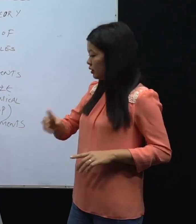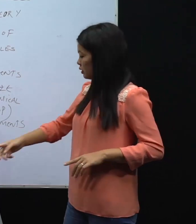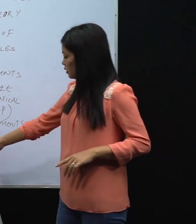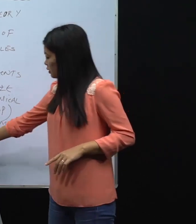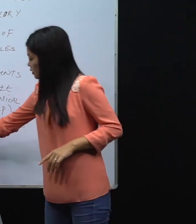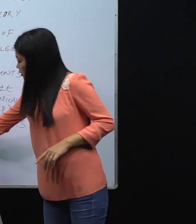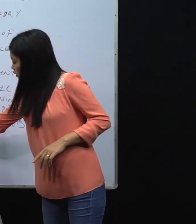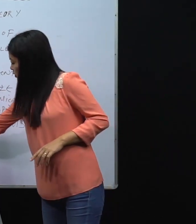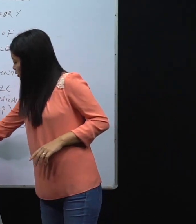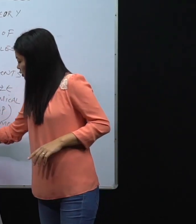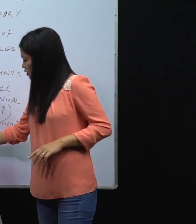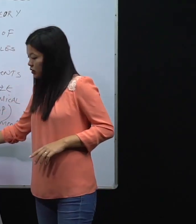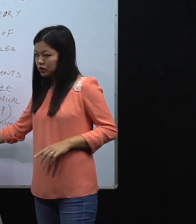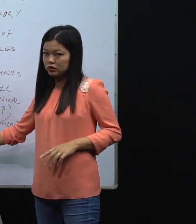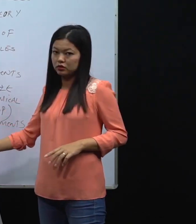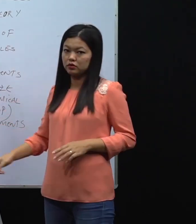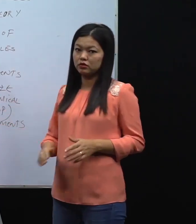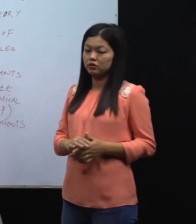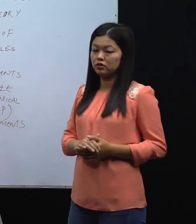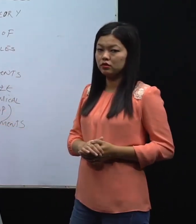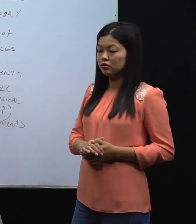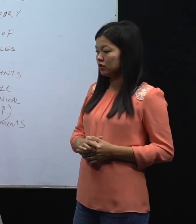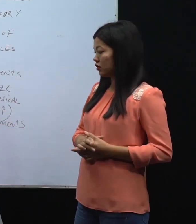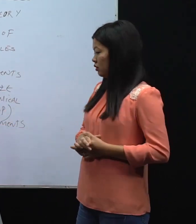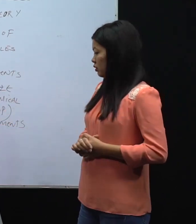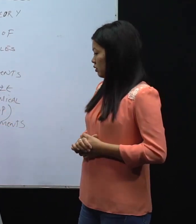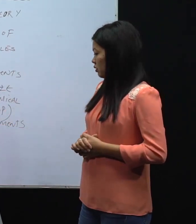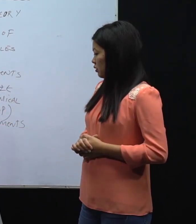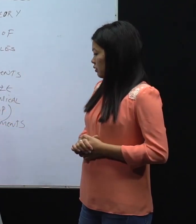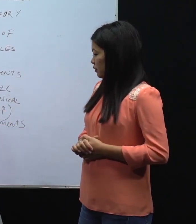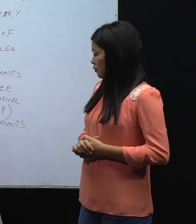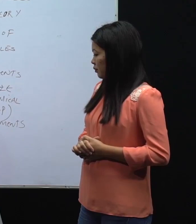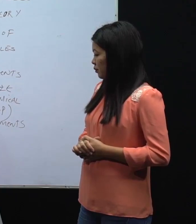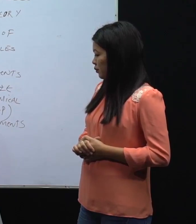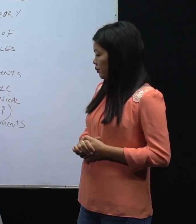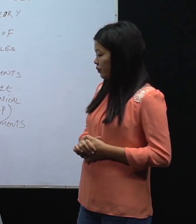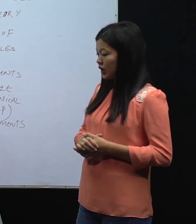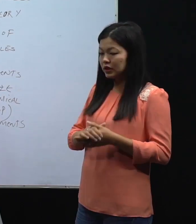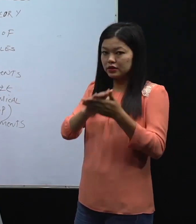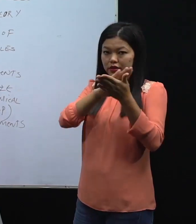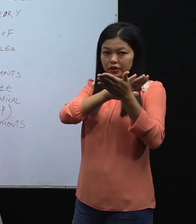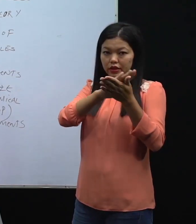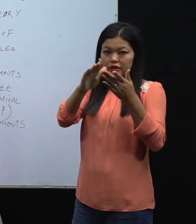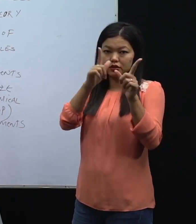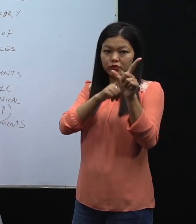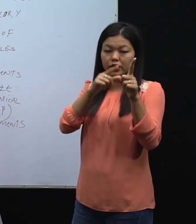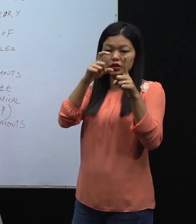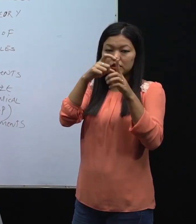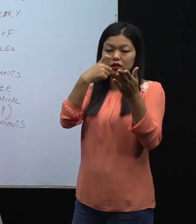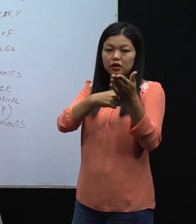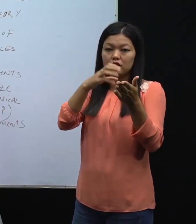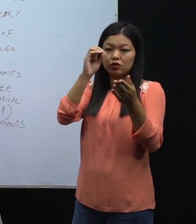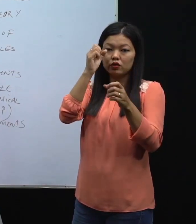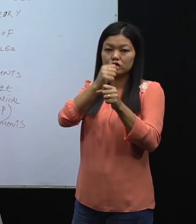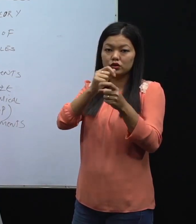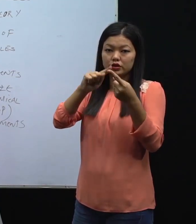three atoms here, right? 2 plus 1. But since these are different elements, clear, hydrogen is different and oxygen is